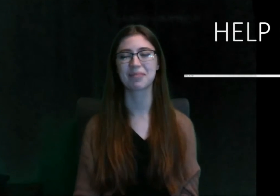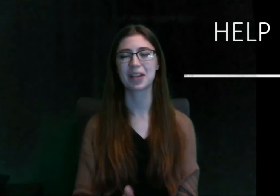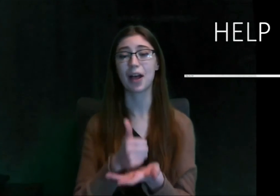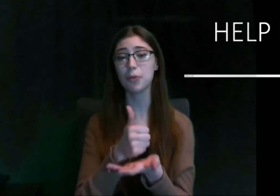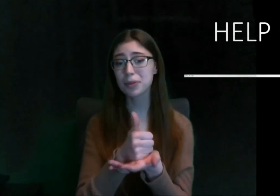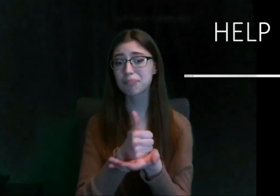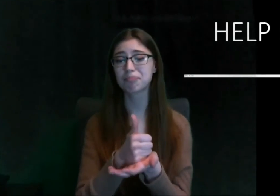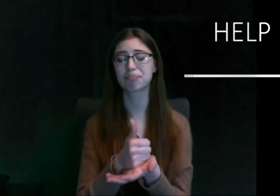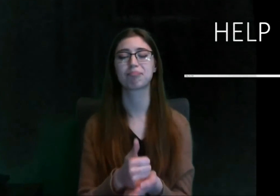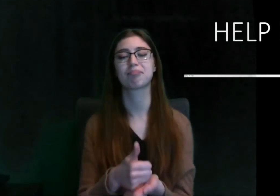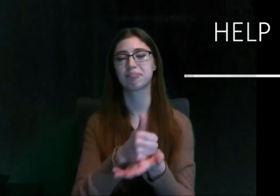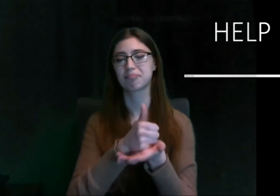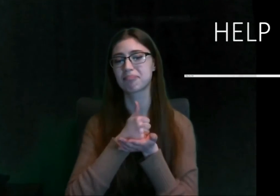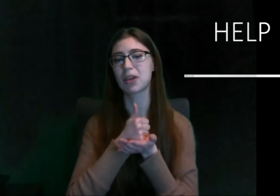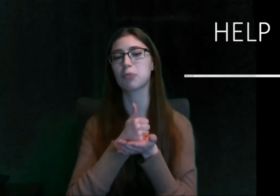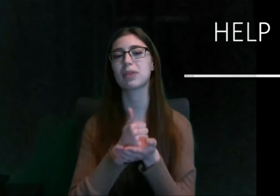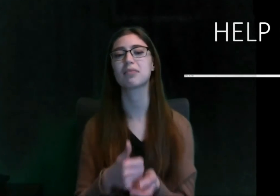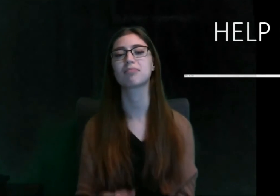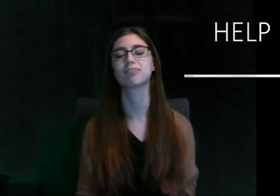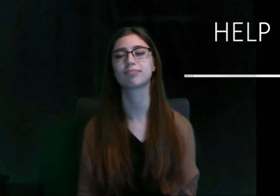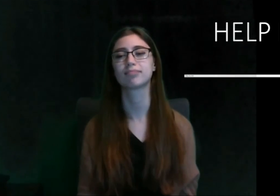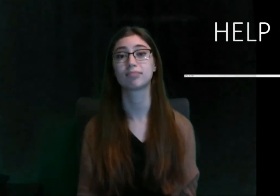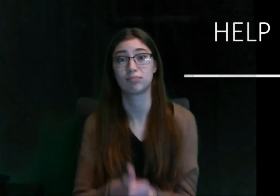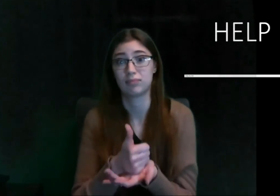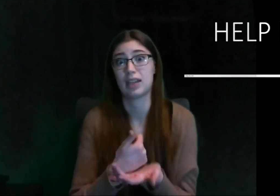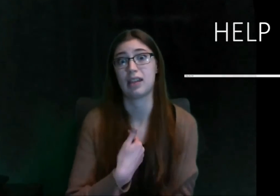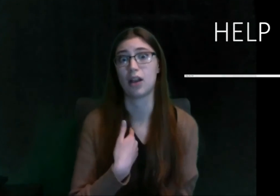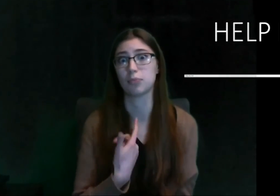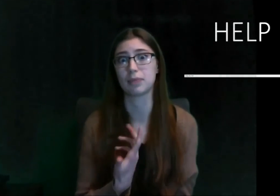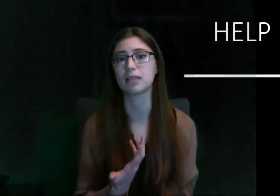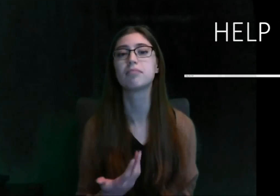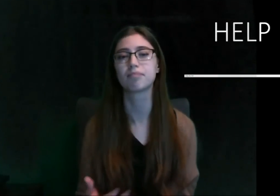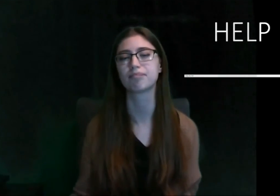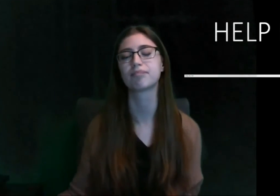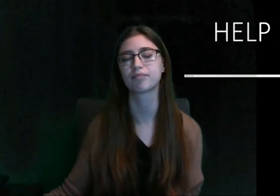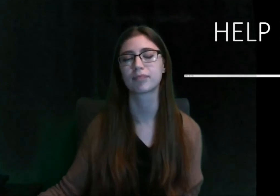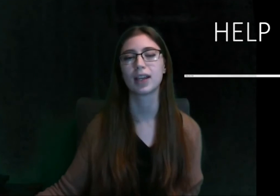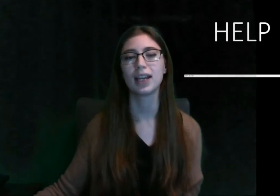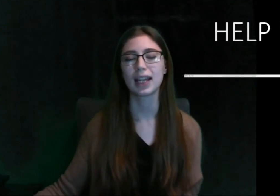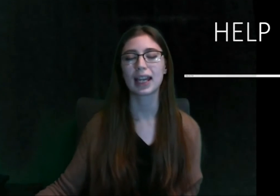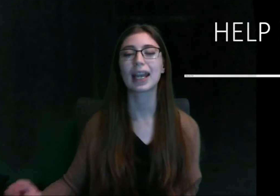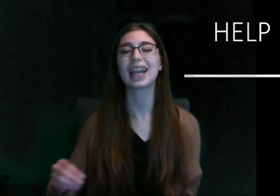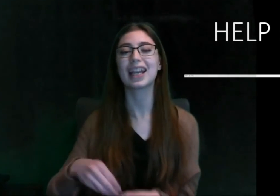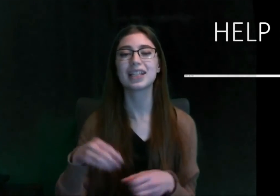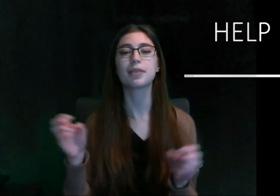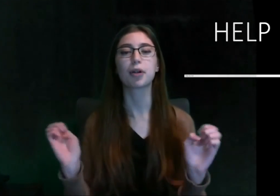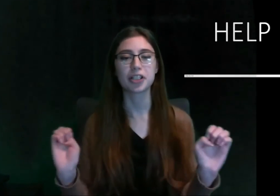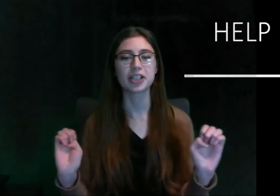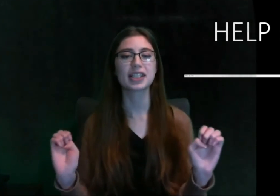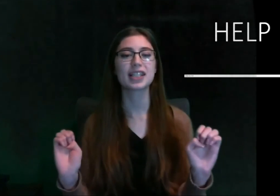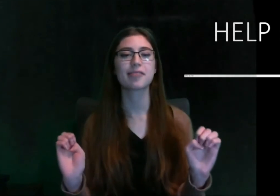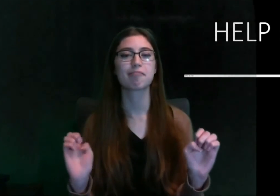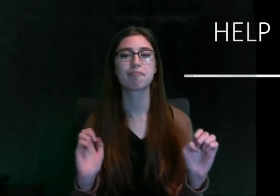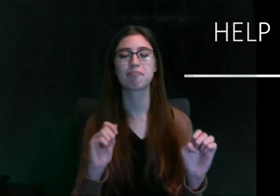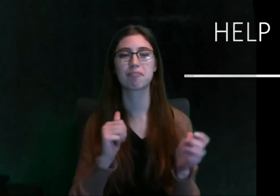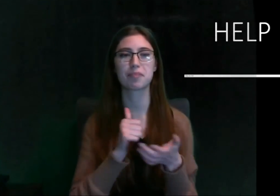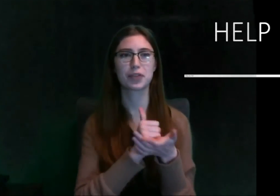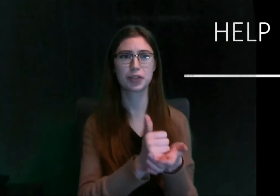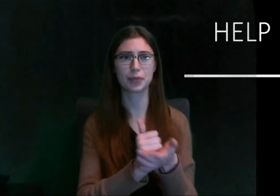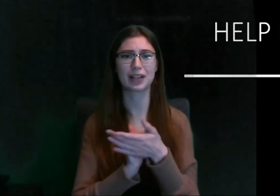Help. Help me. Help me. In an emergency,